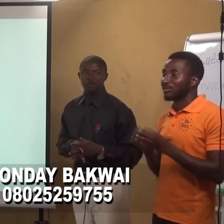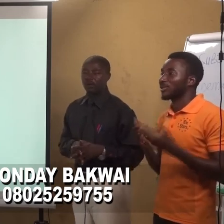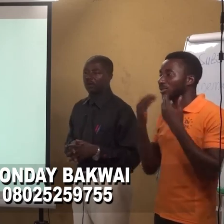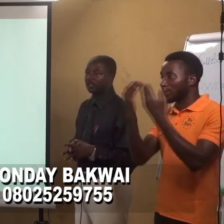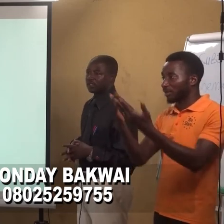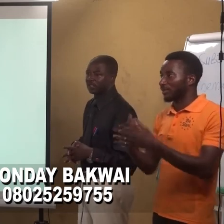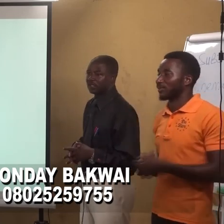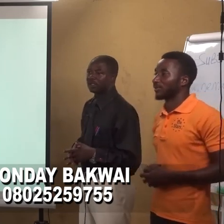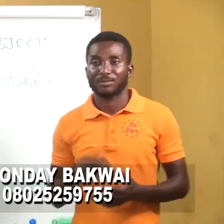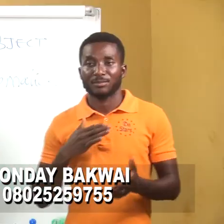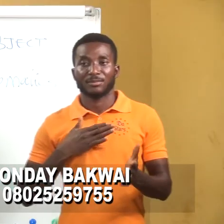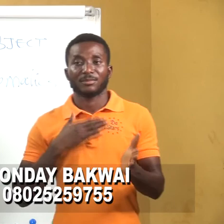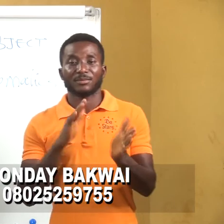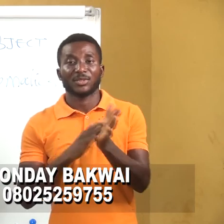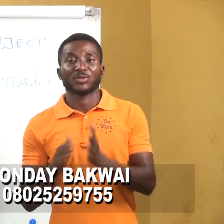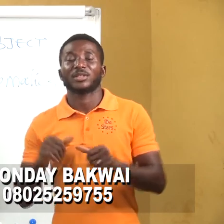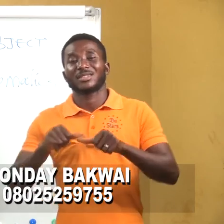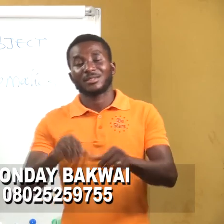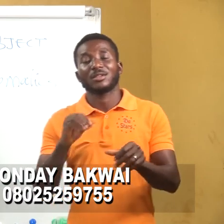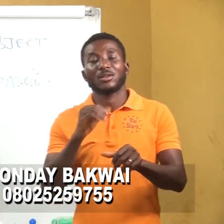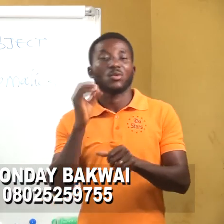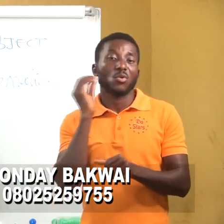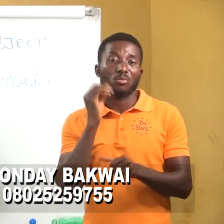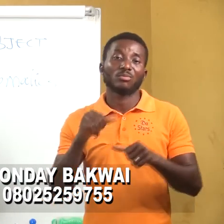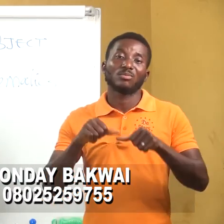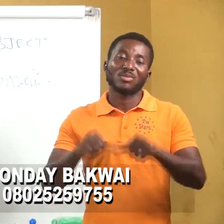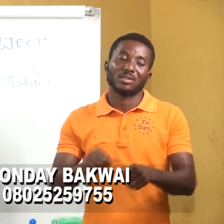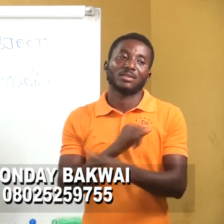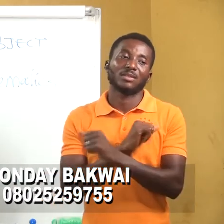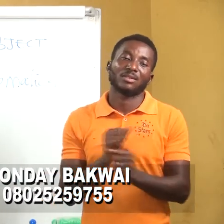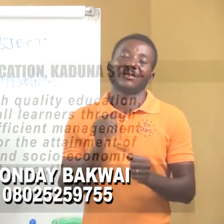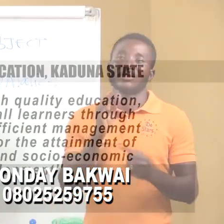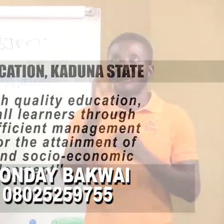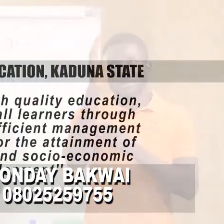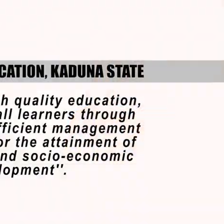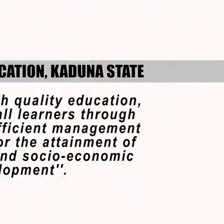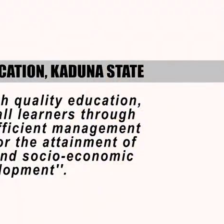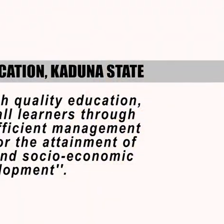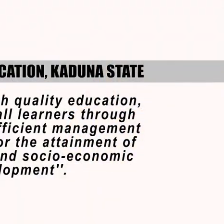thank you for listening. Stay home, stay safe, and God bless you.